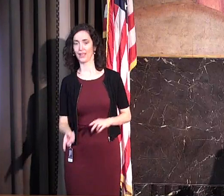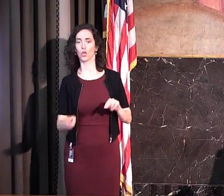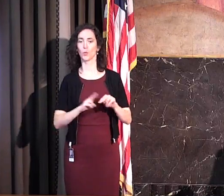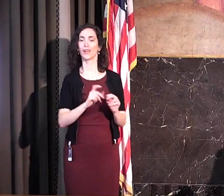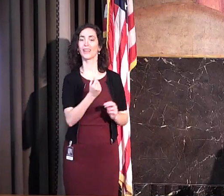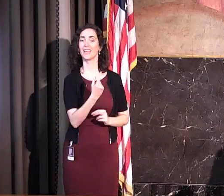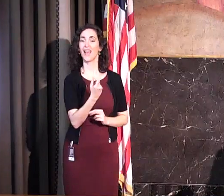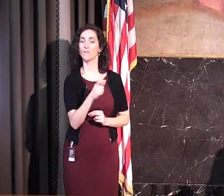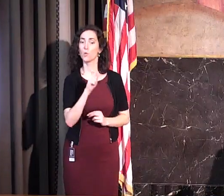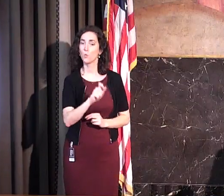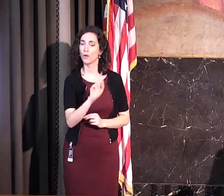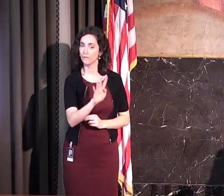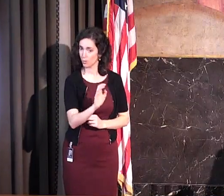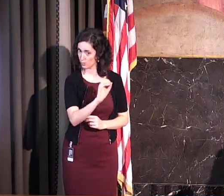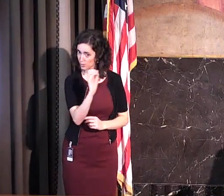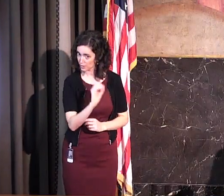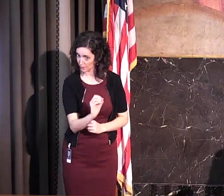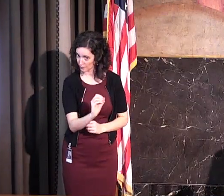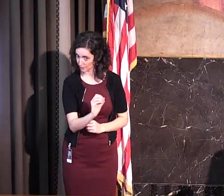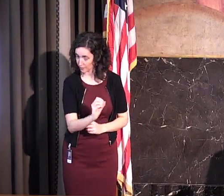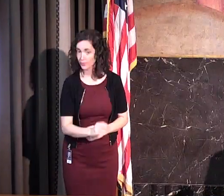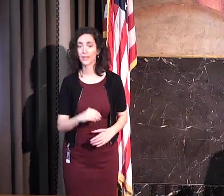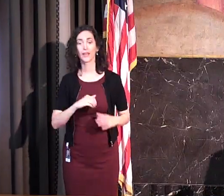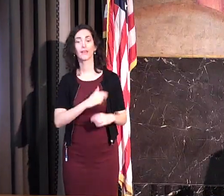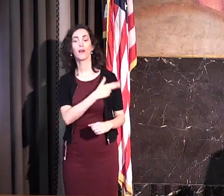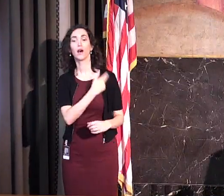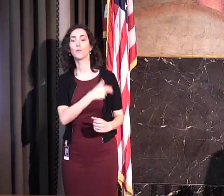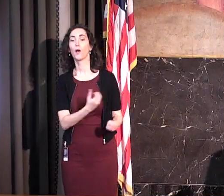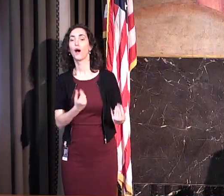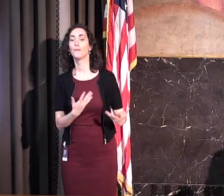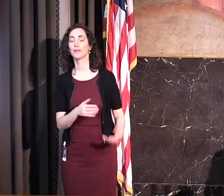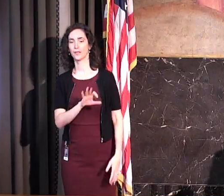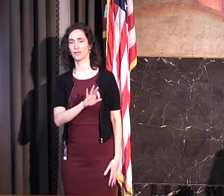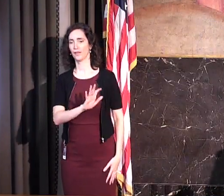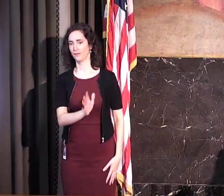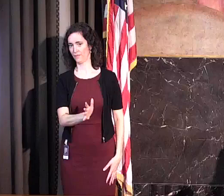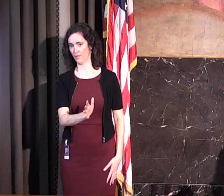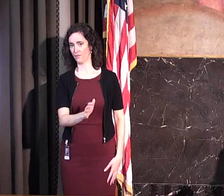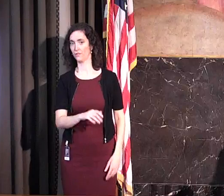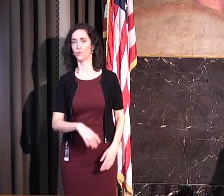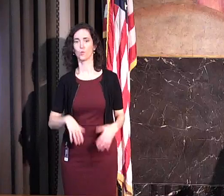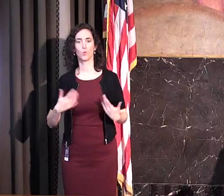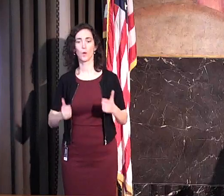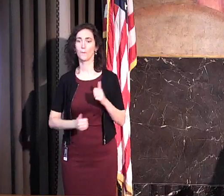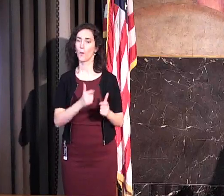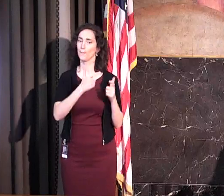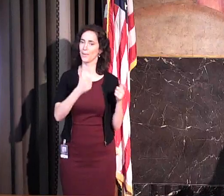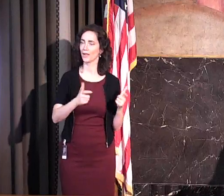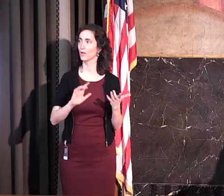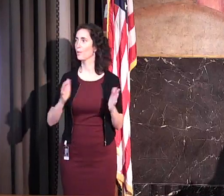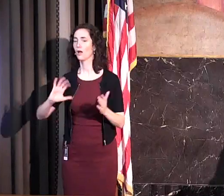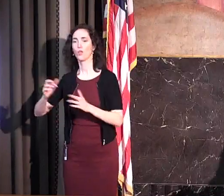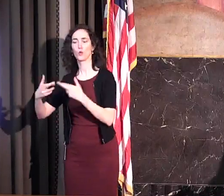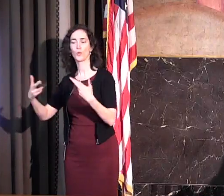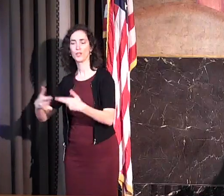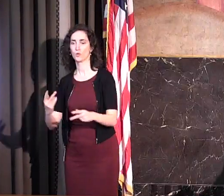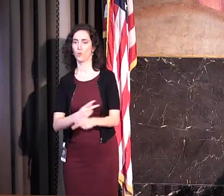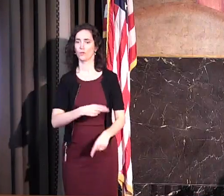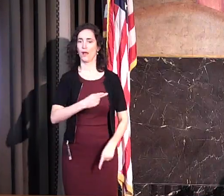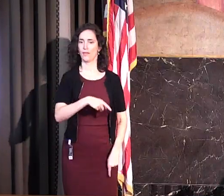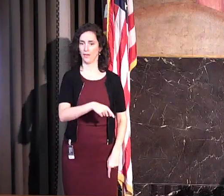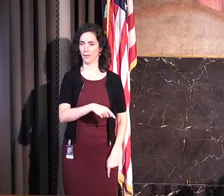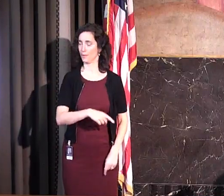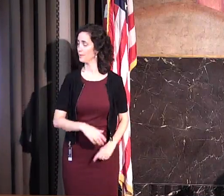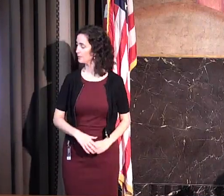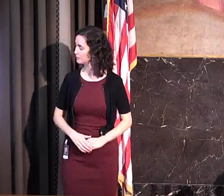11.4%. And there are 95 patients hospitalized, the largest number in the state right now. When